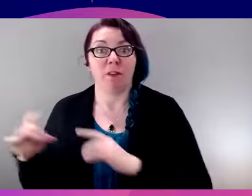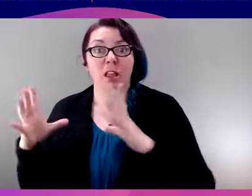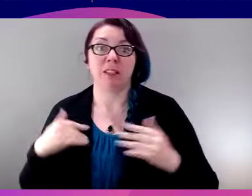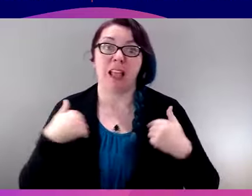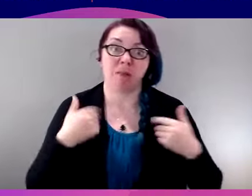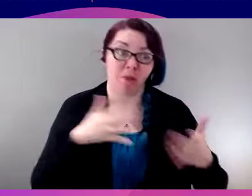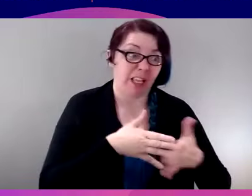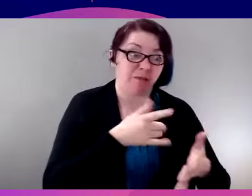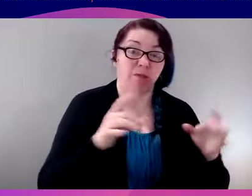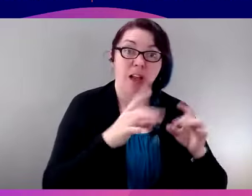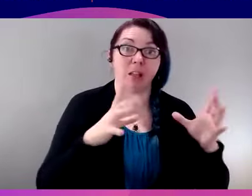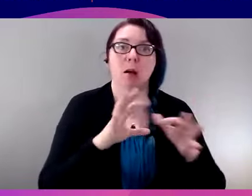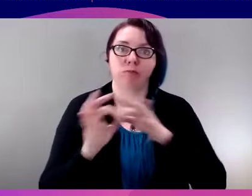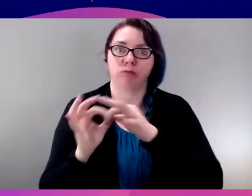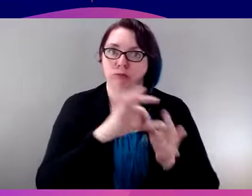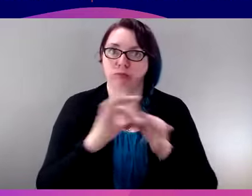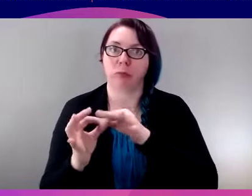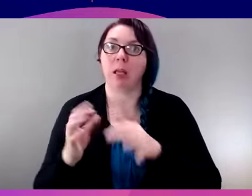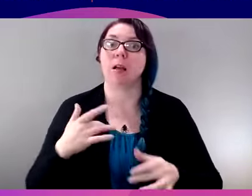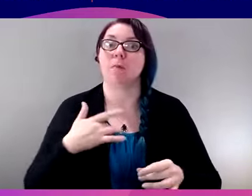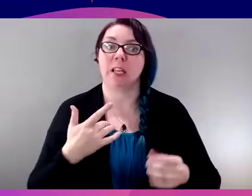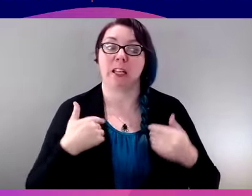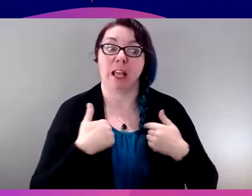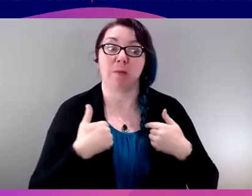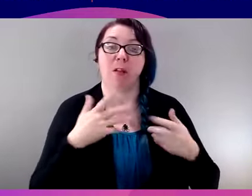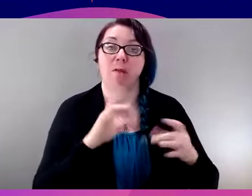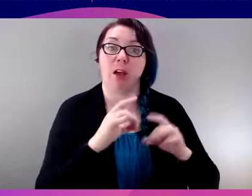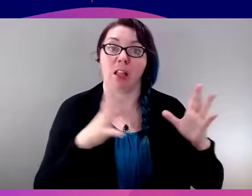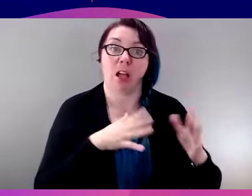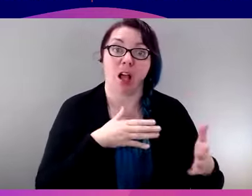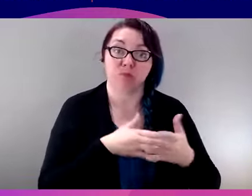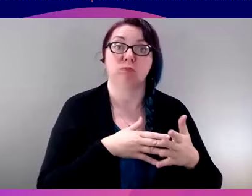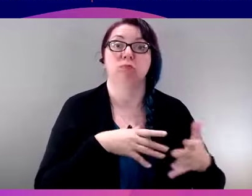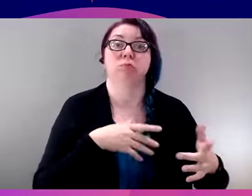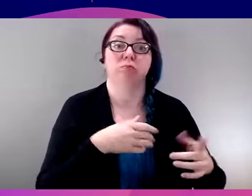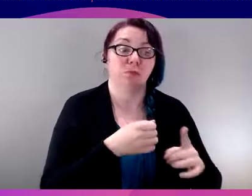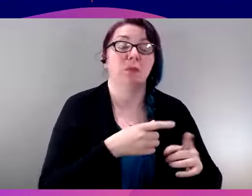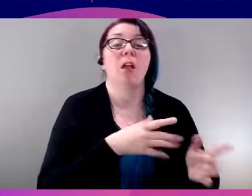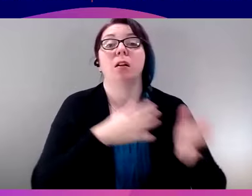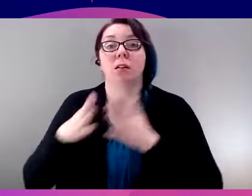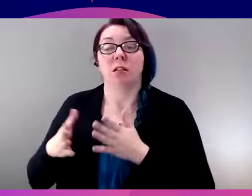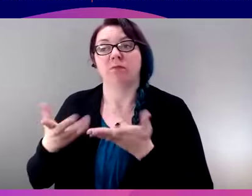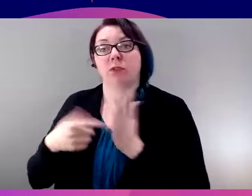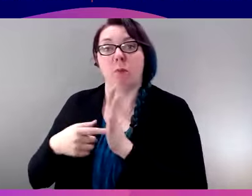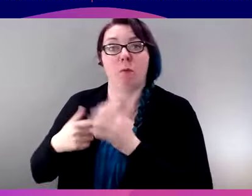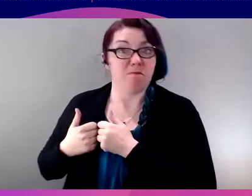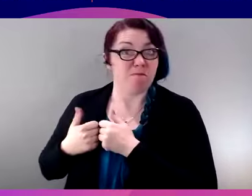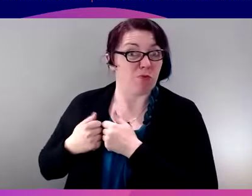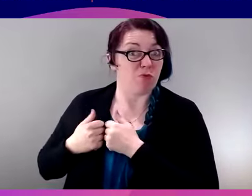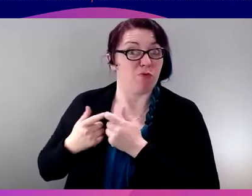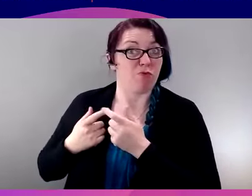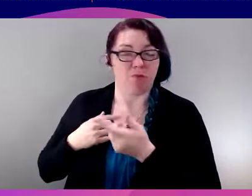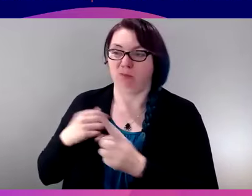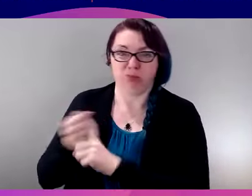an overlap between animal abuse and other forms of violence, such as intimate partner violence. So in instances